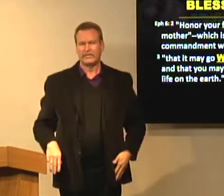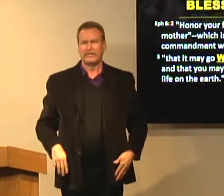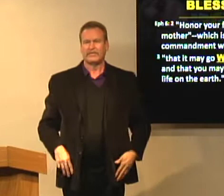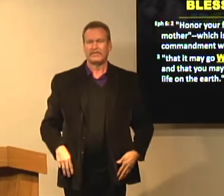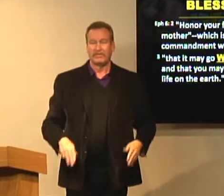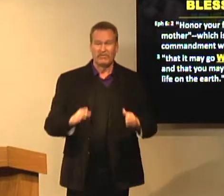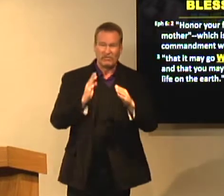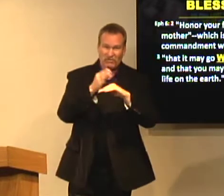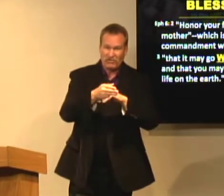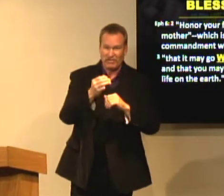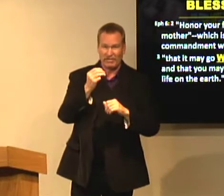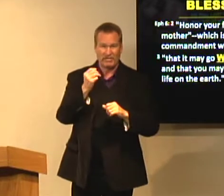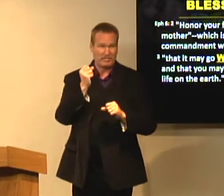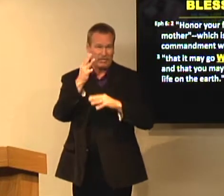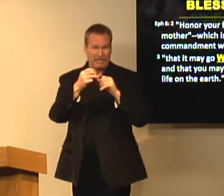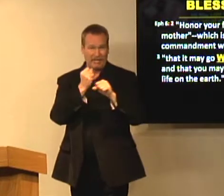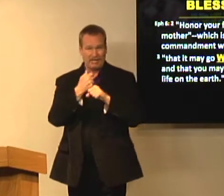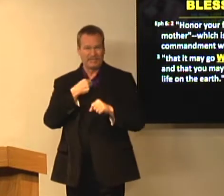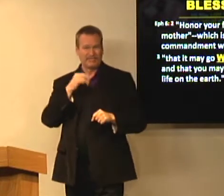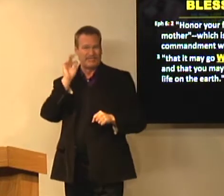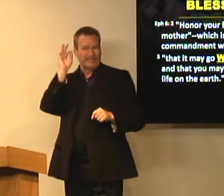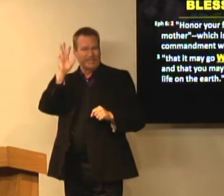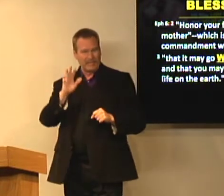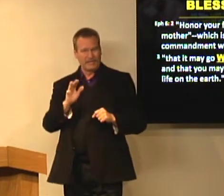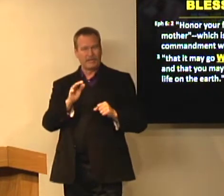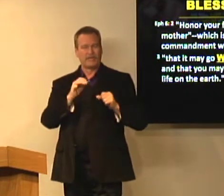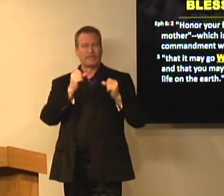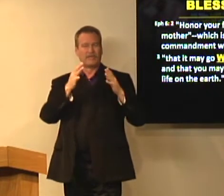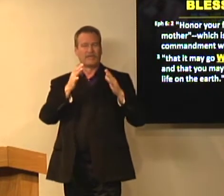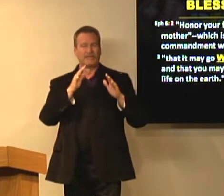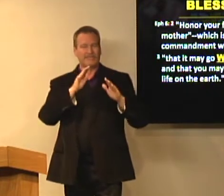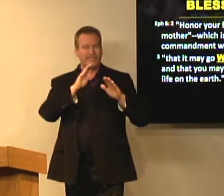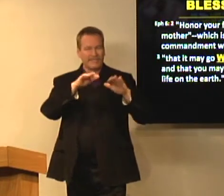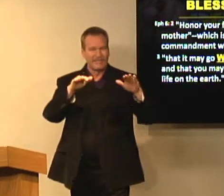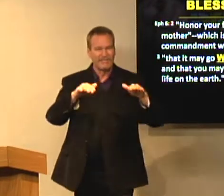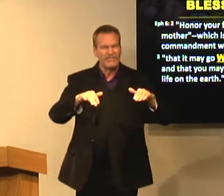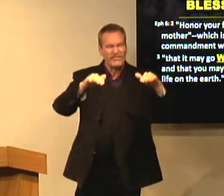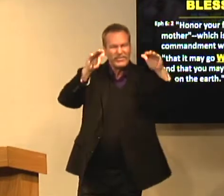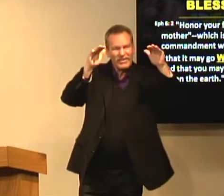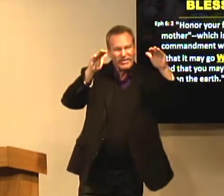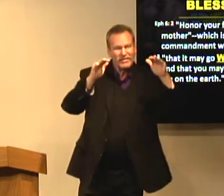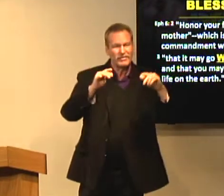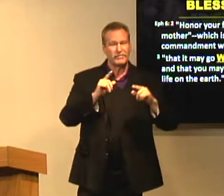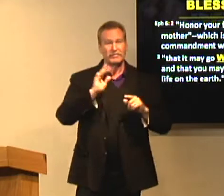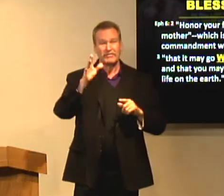when you have a good relationship with your parents. Many, many years as a pastor,